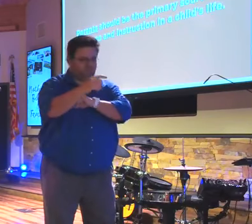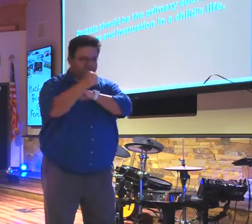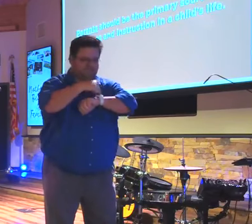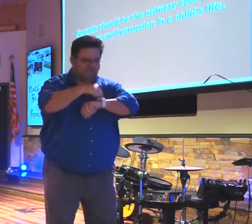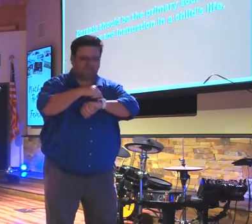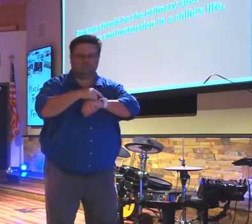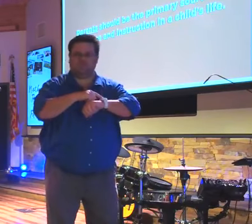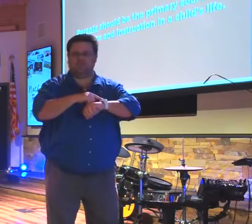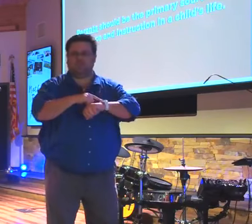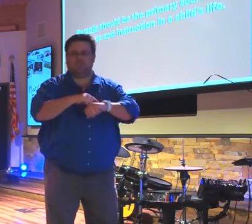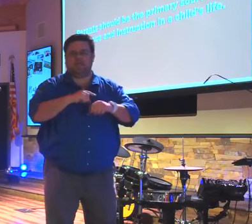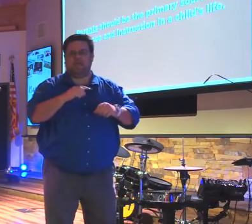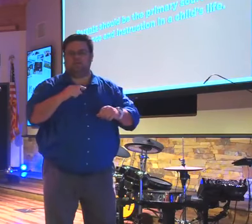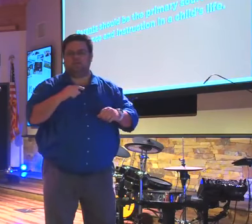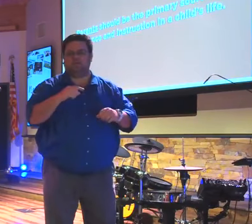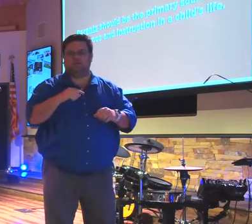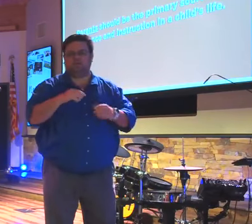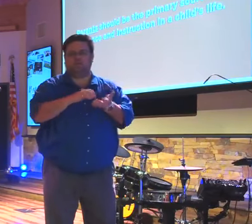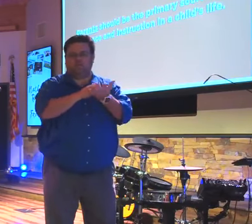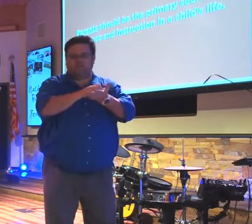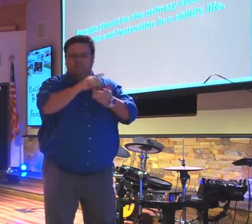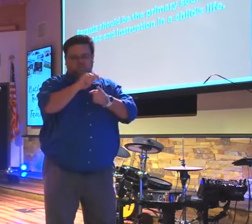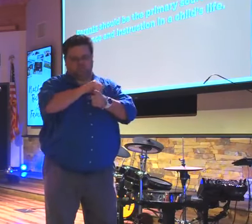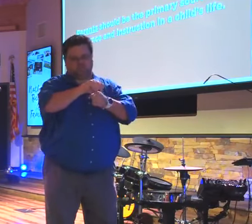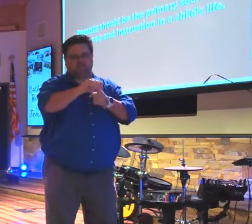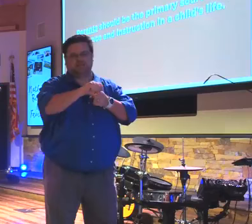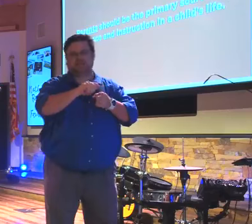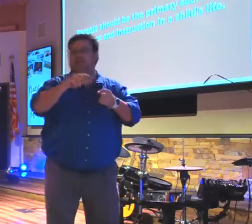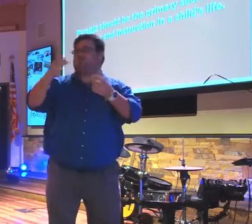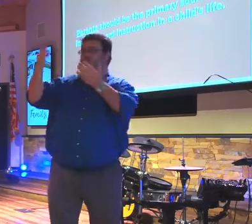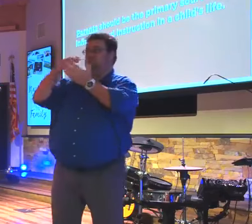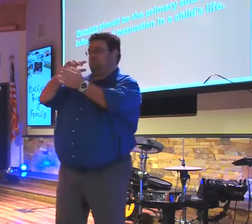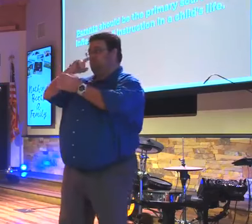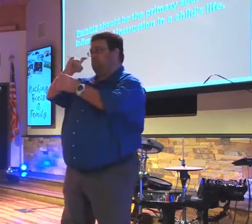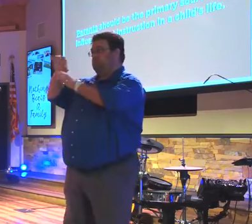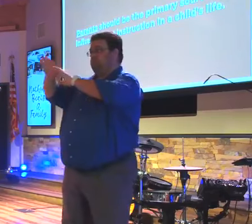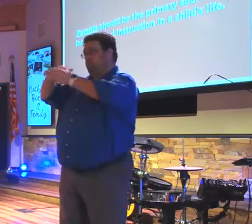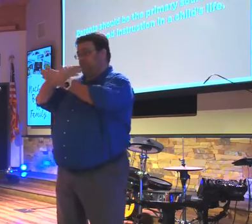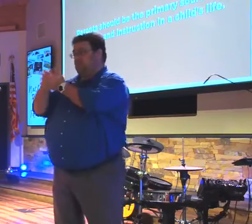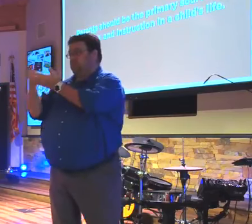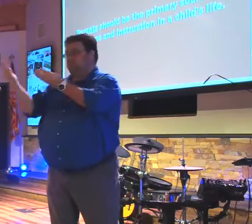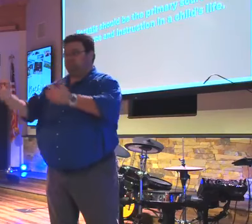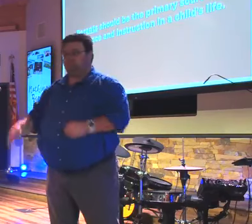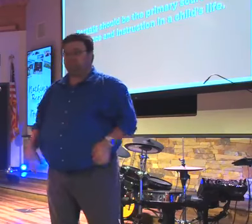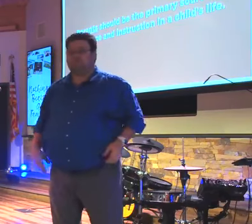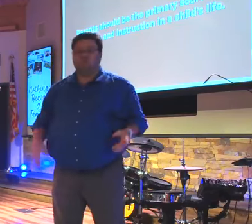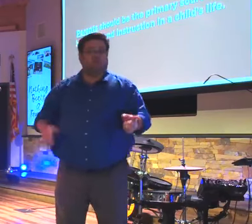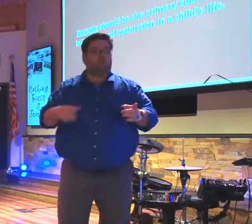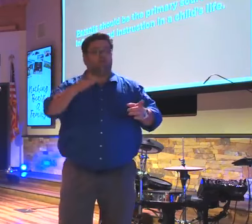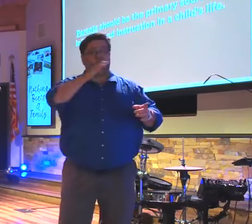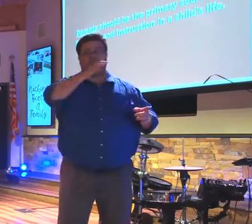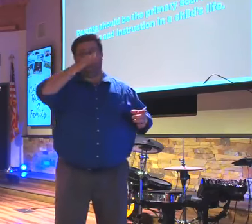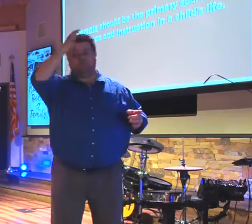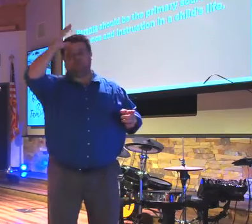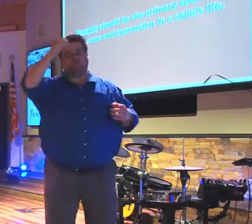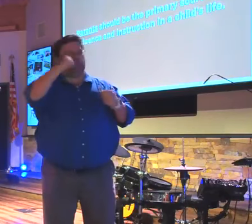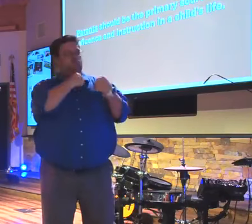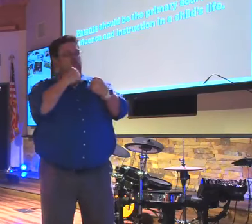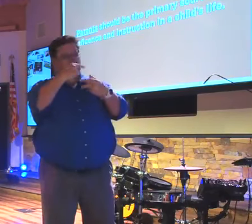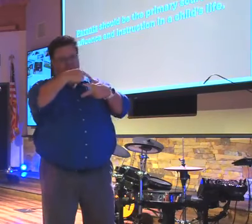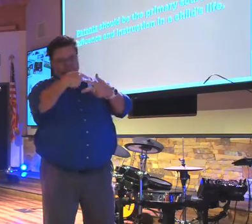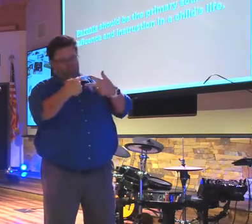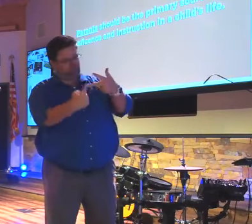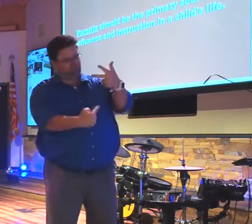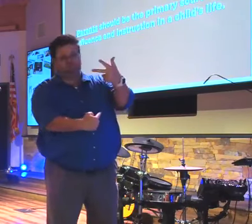time with their kids. They were kind of weak in training, but their kids turned out great. I've seen parents who were strong in all three areas. I mean,